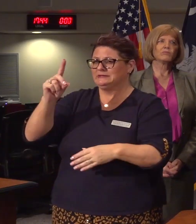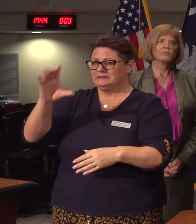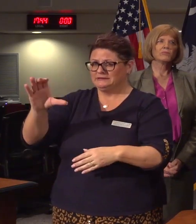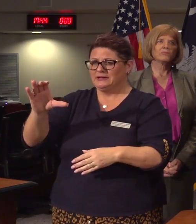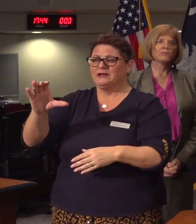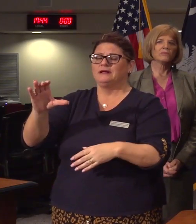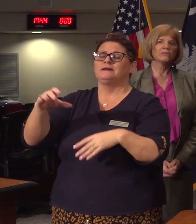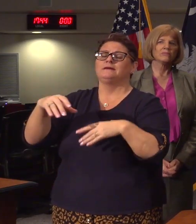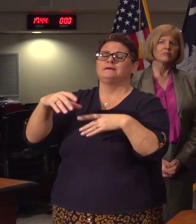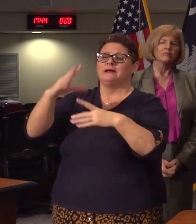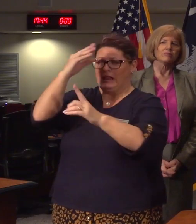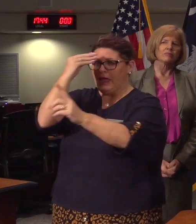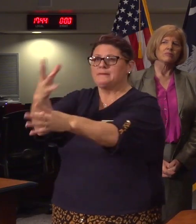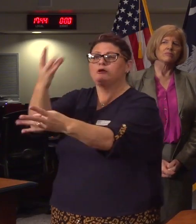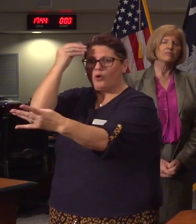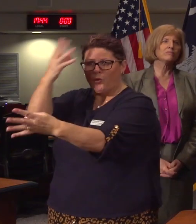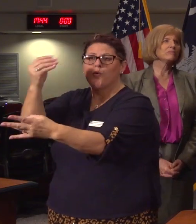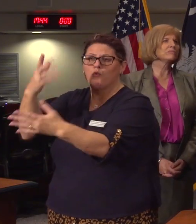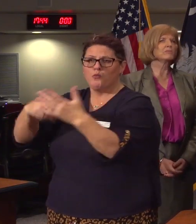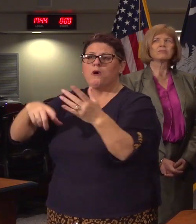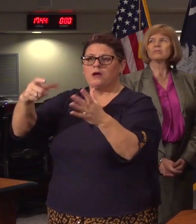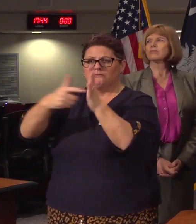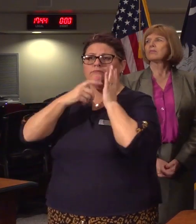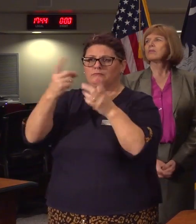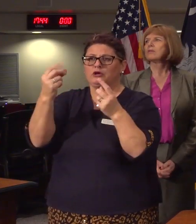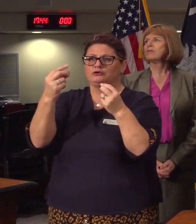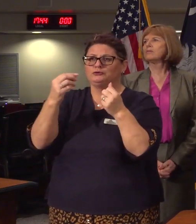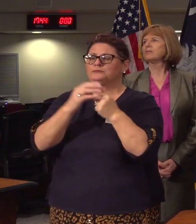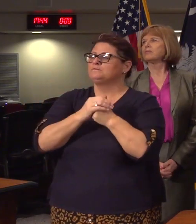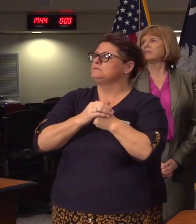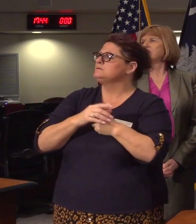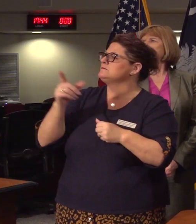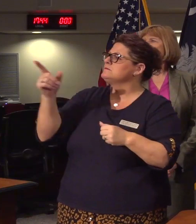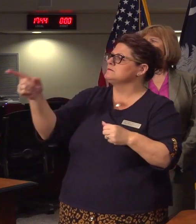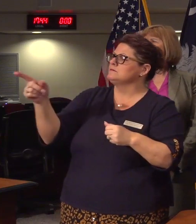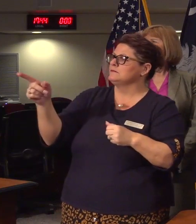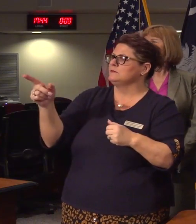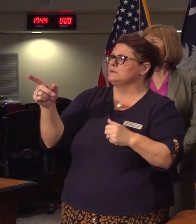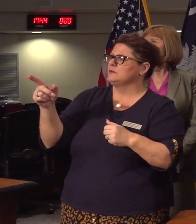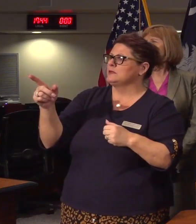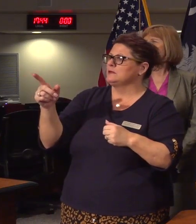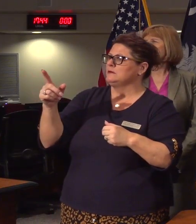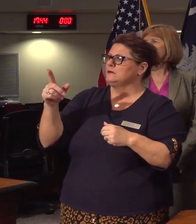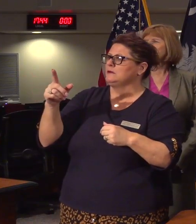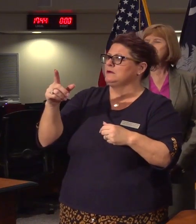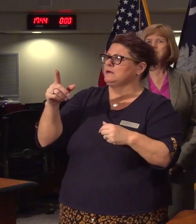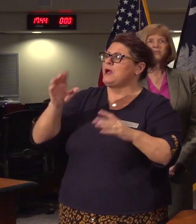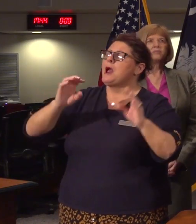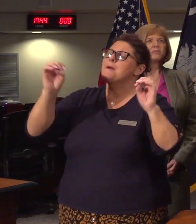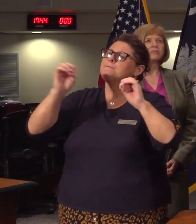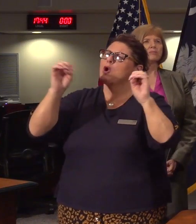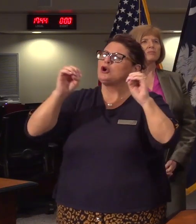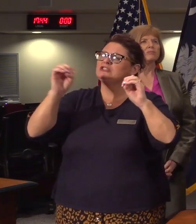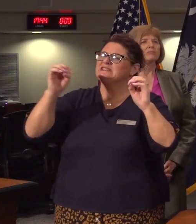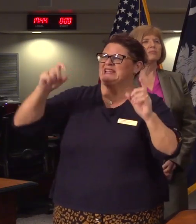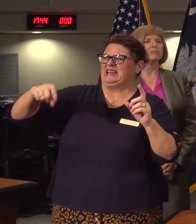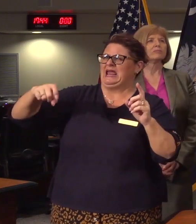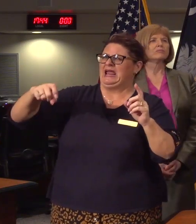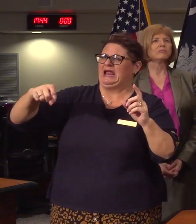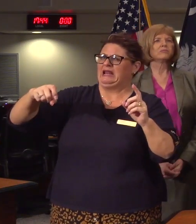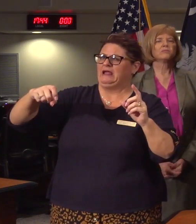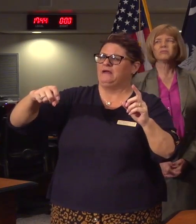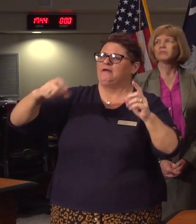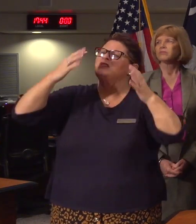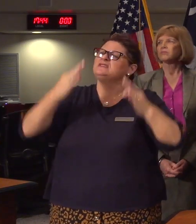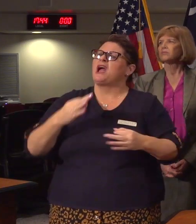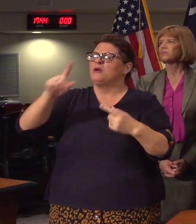are being implemented there now. Governor, when did you make the decision that an emergency would be necessary? Previously,